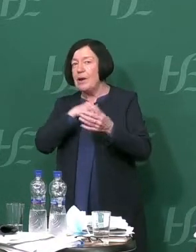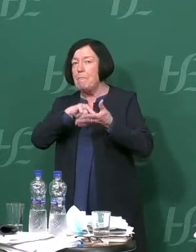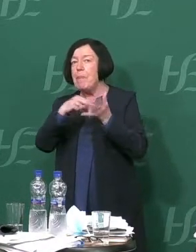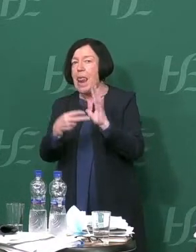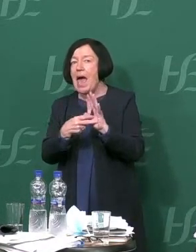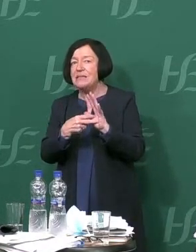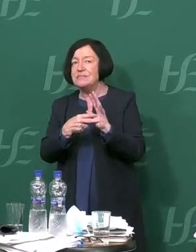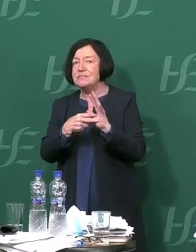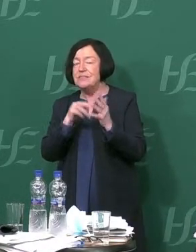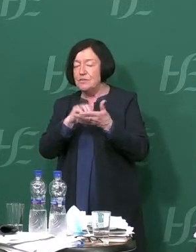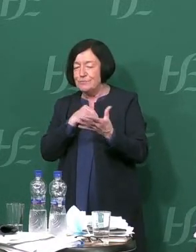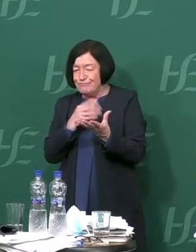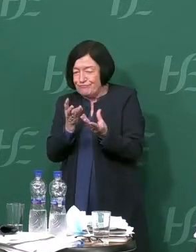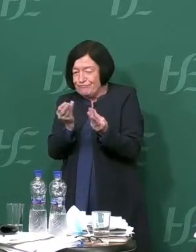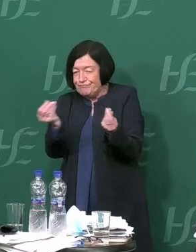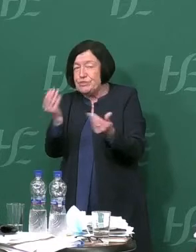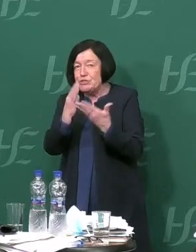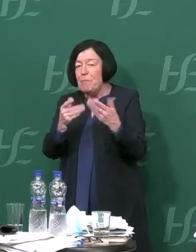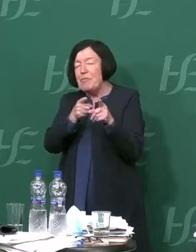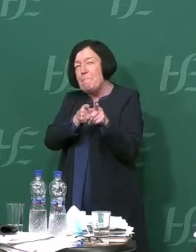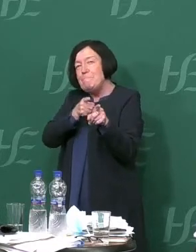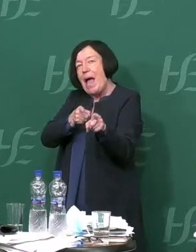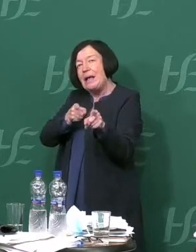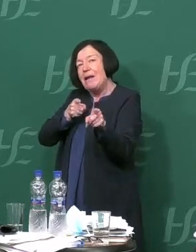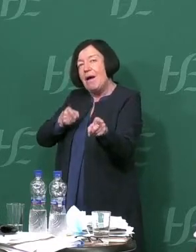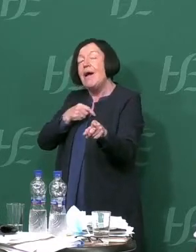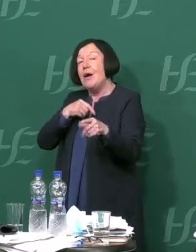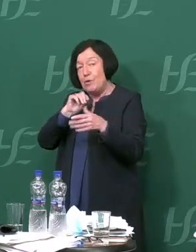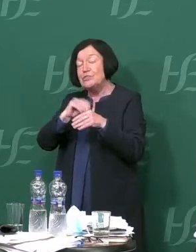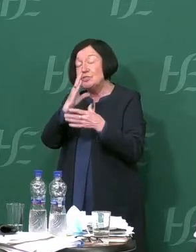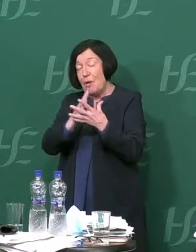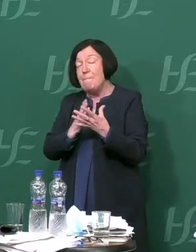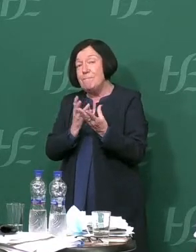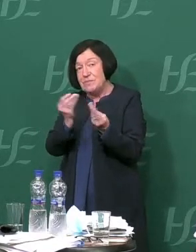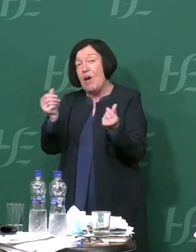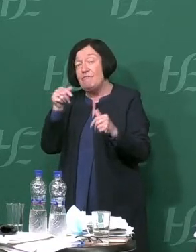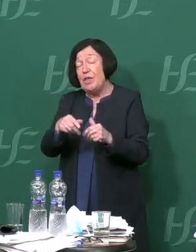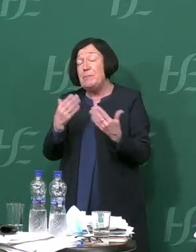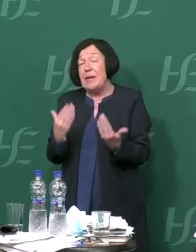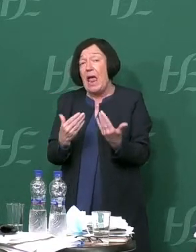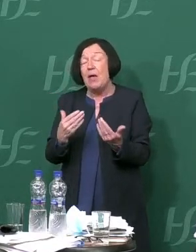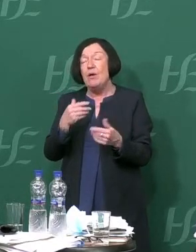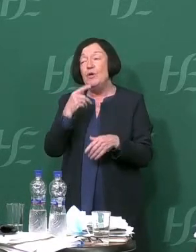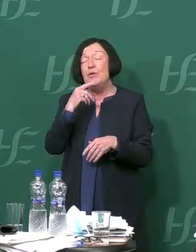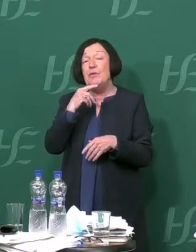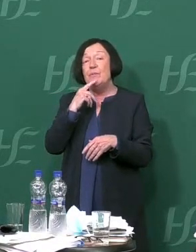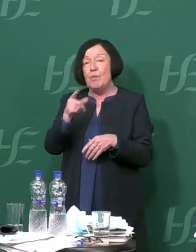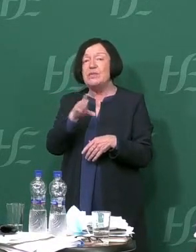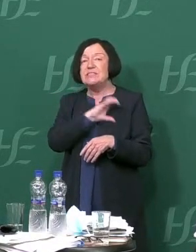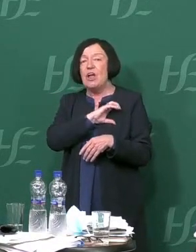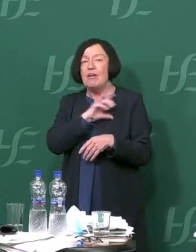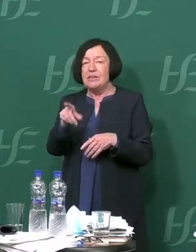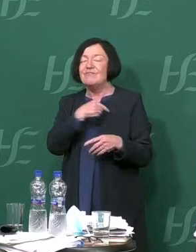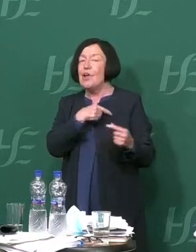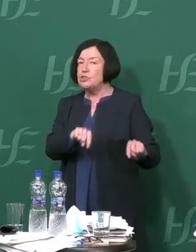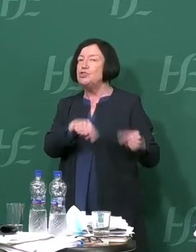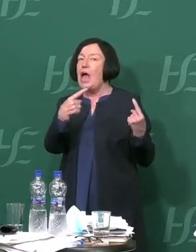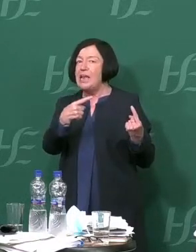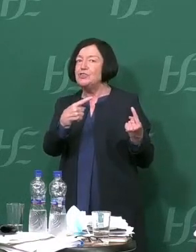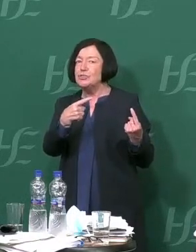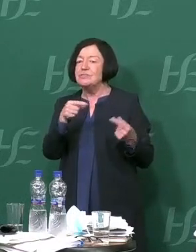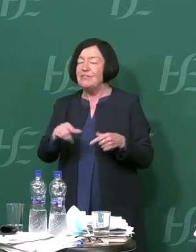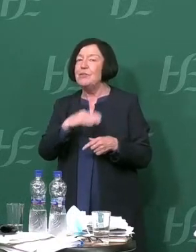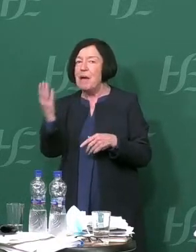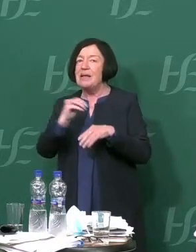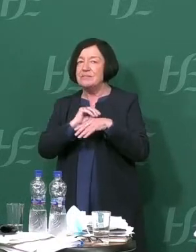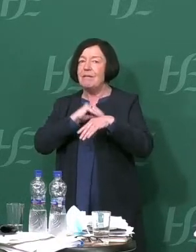plans to start to address some of the backlogs, and we are already addressing some of the backlogs, but it is certainly very challenging with the demand we see